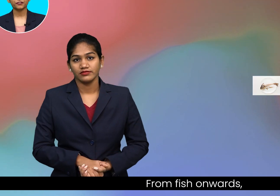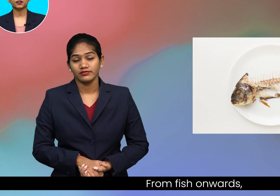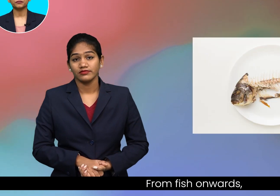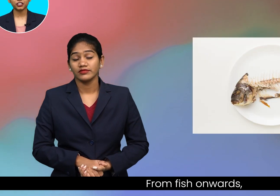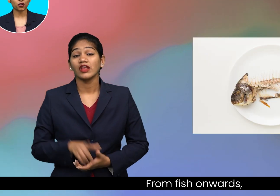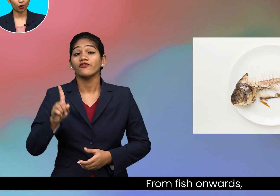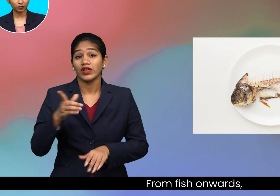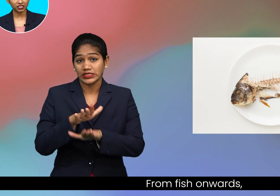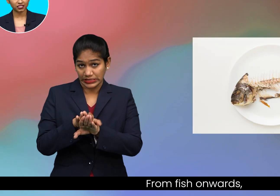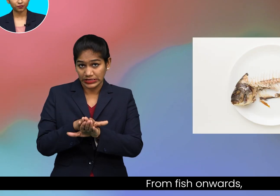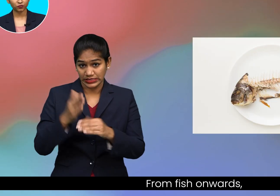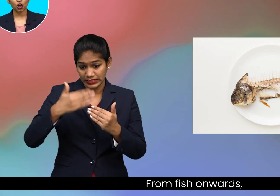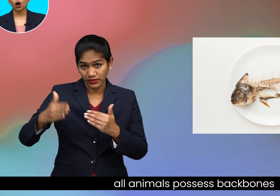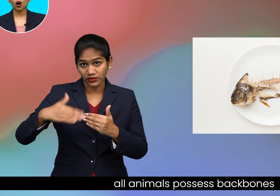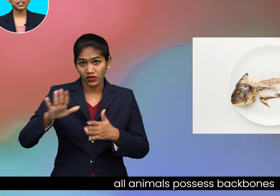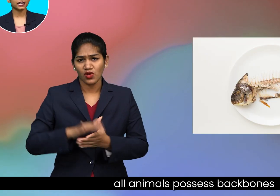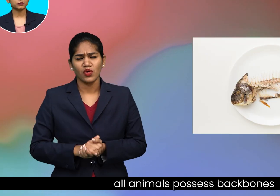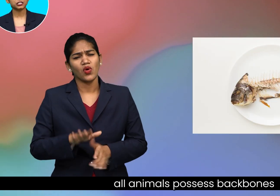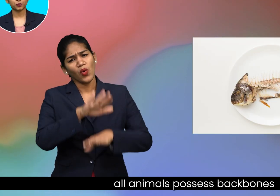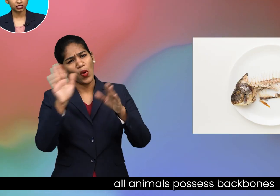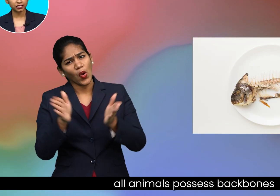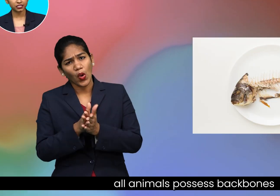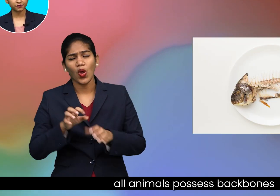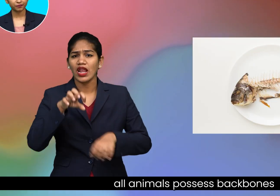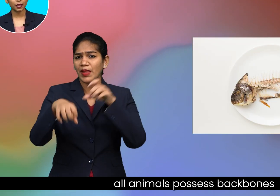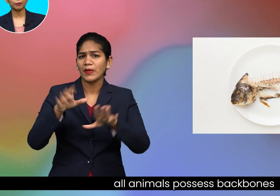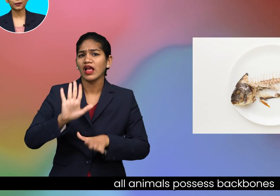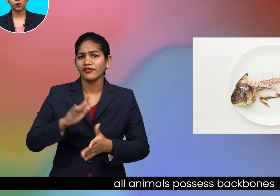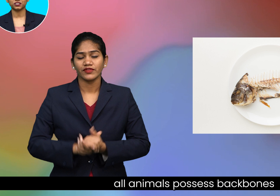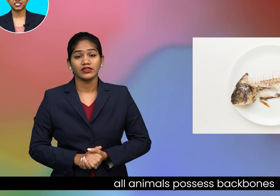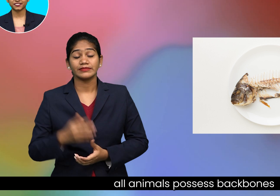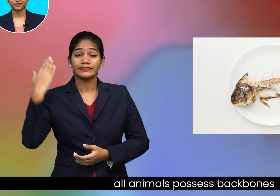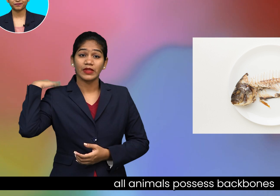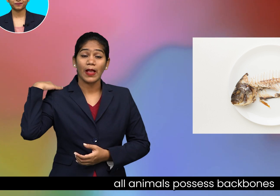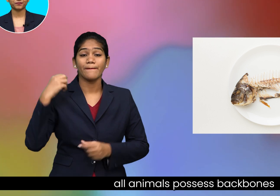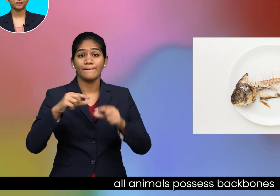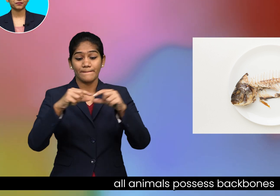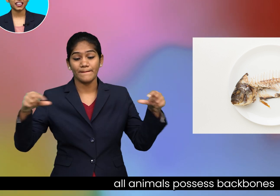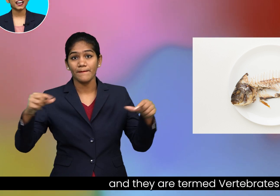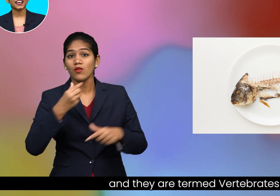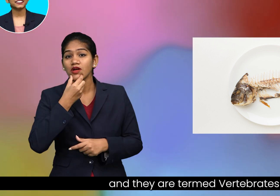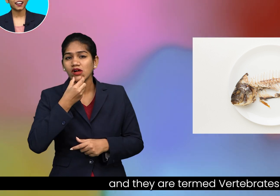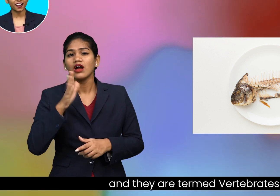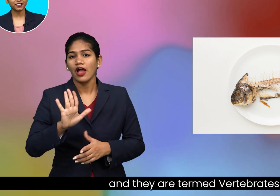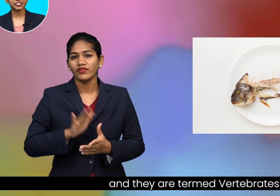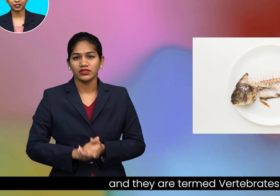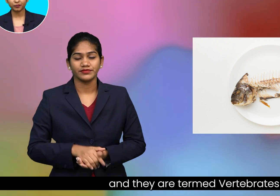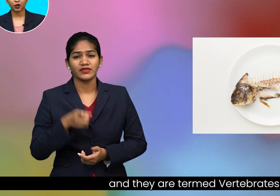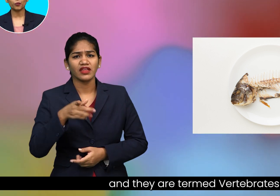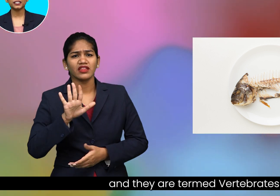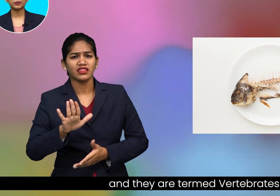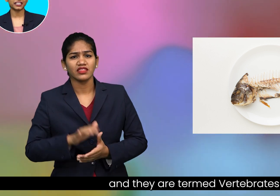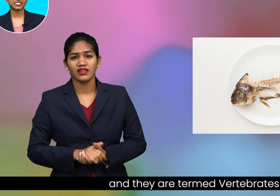From fish onwards, all animals possess backbones. And they are